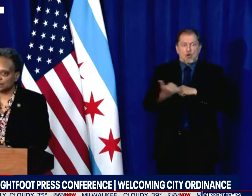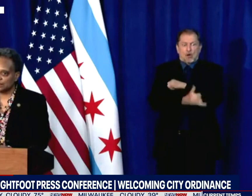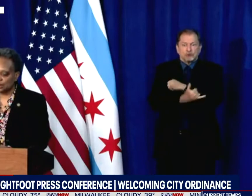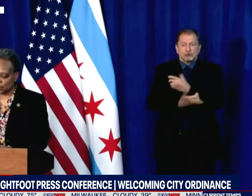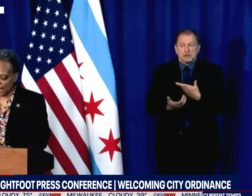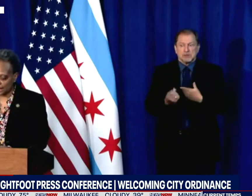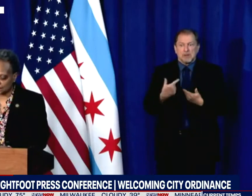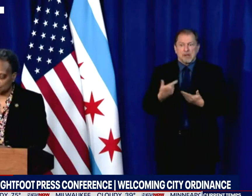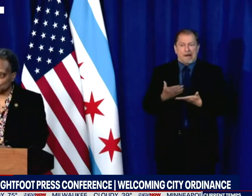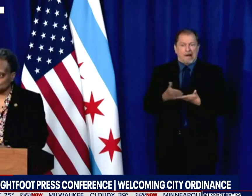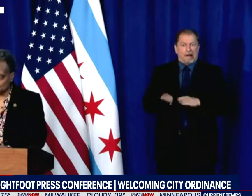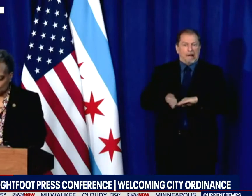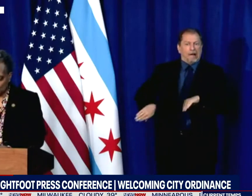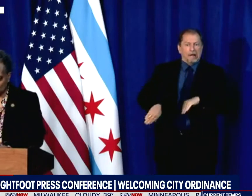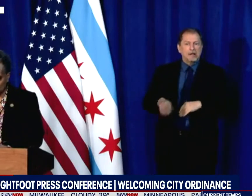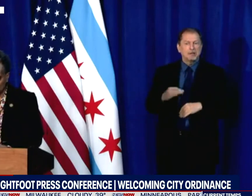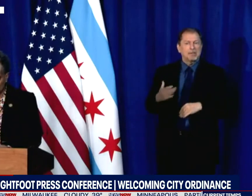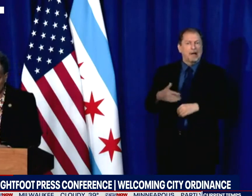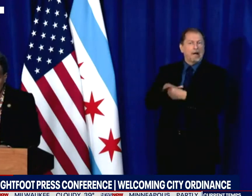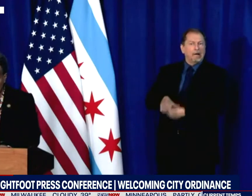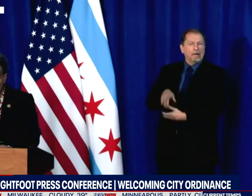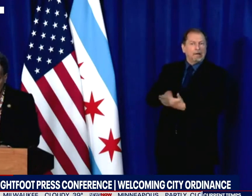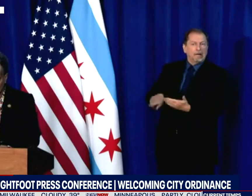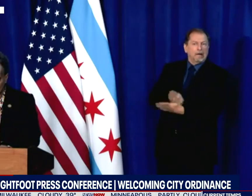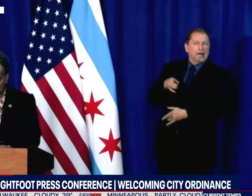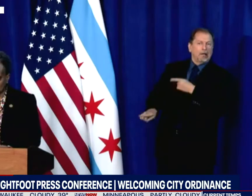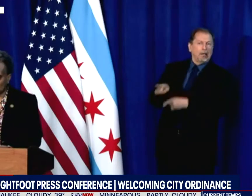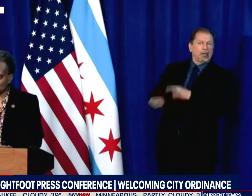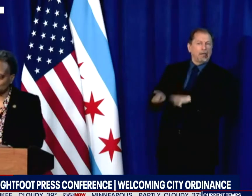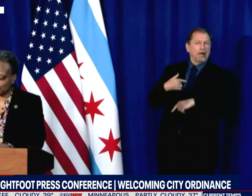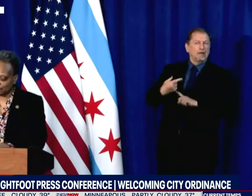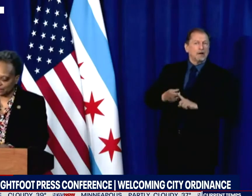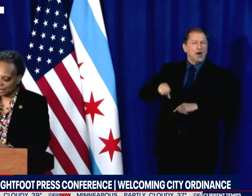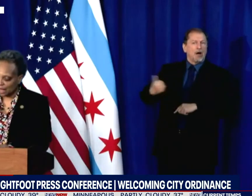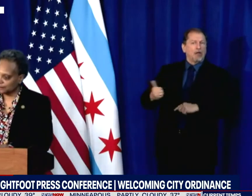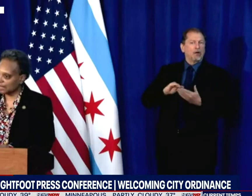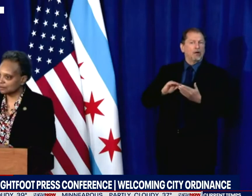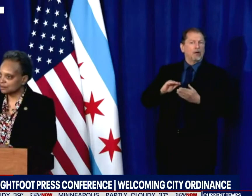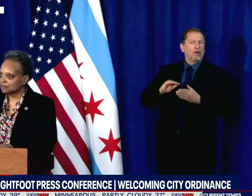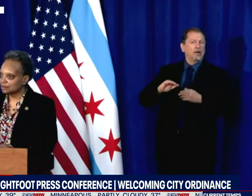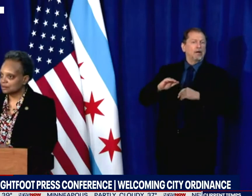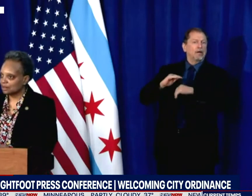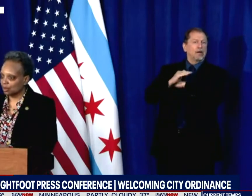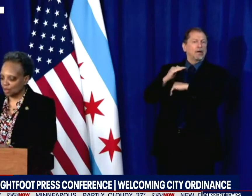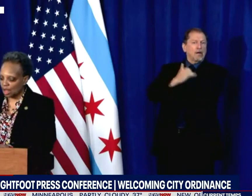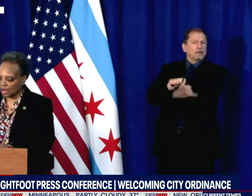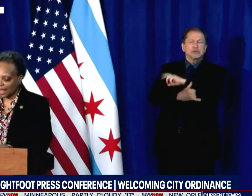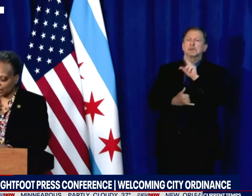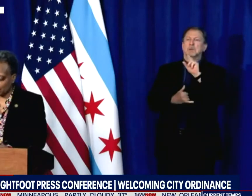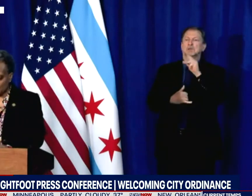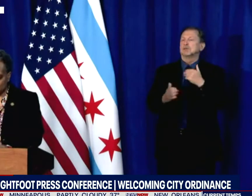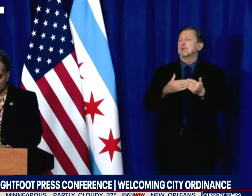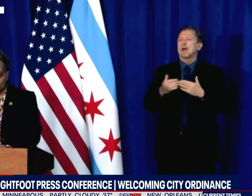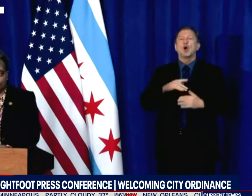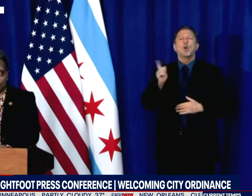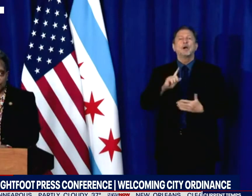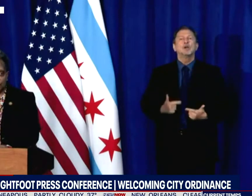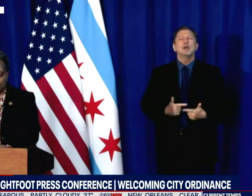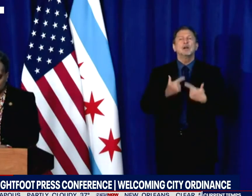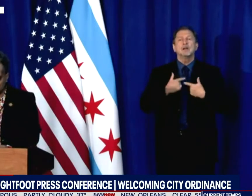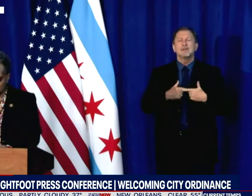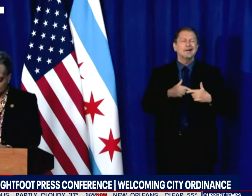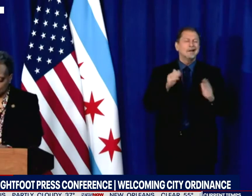separated, harassed or torn apart. So whether you live in Uptown or along Argyle in